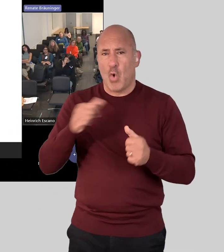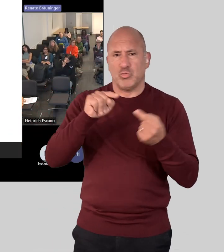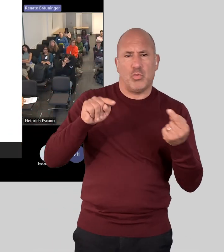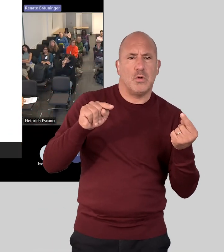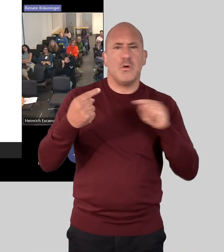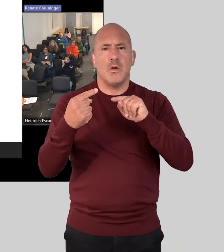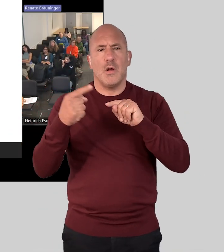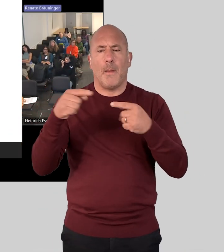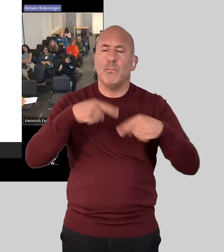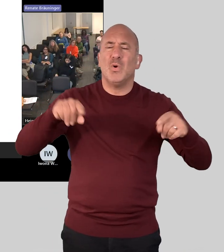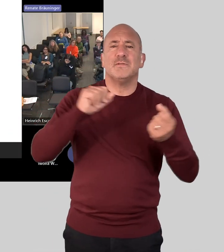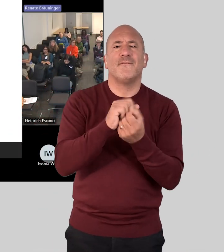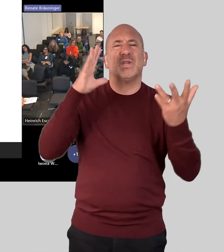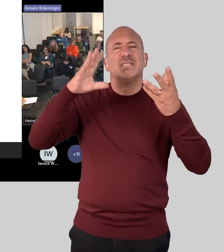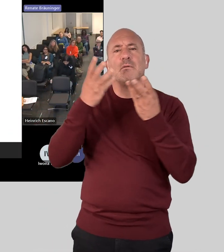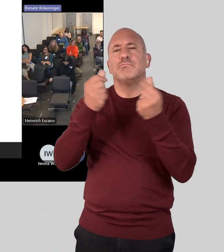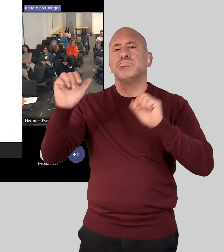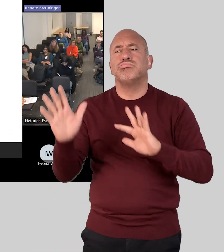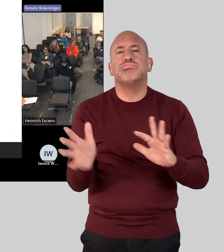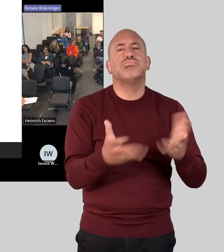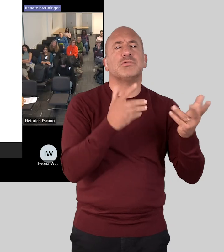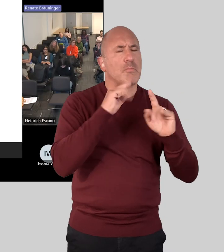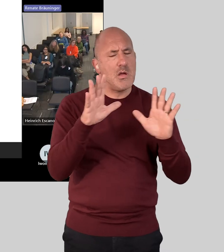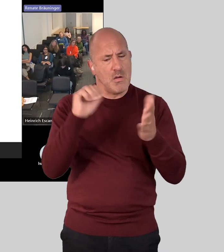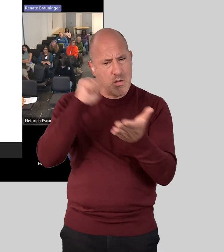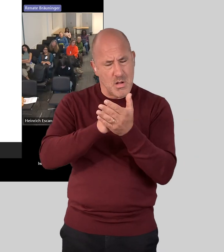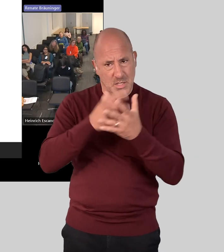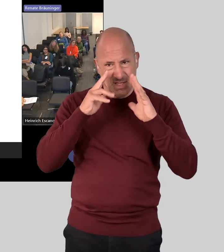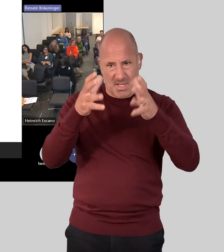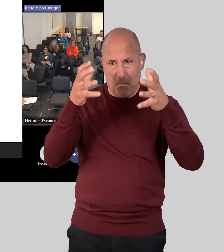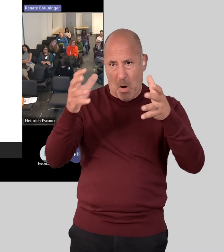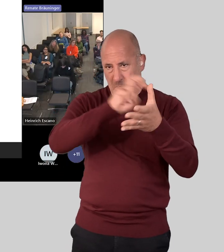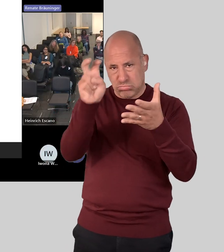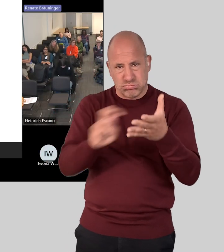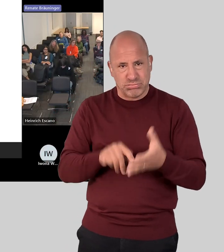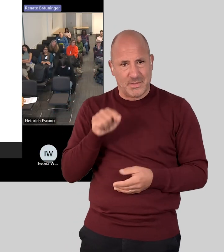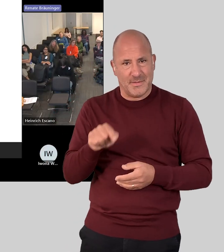They were supposed to contradict the ephemerality of music with something as solid as